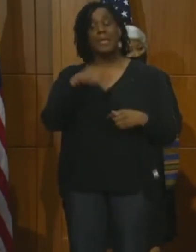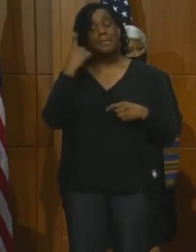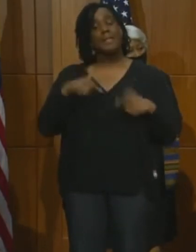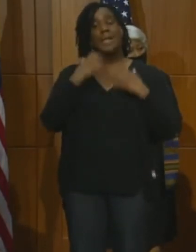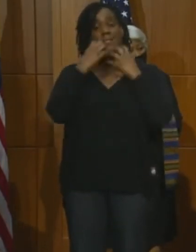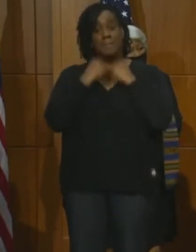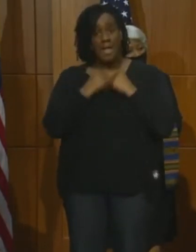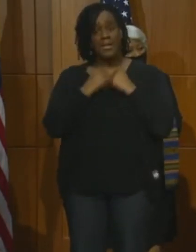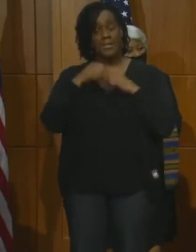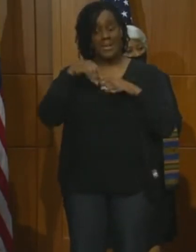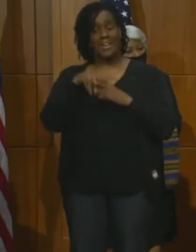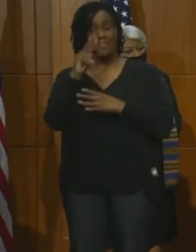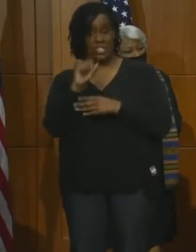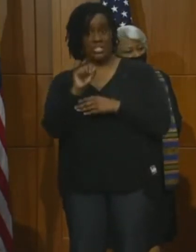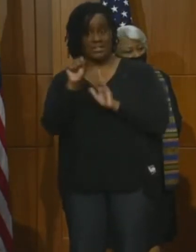of the Commonwealth.